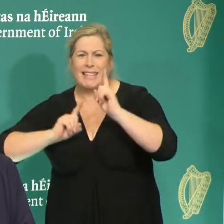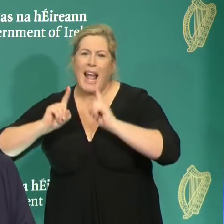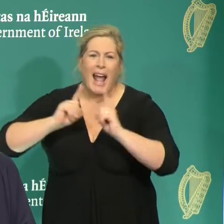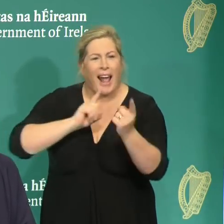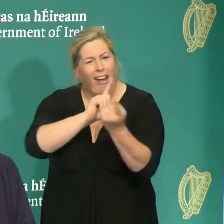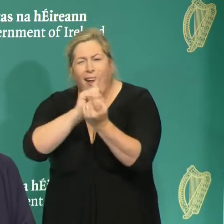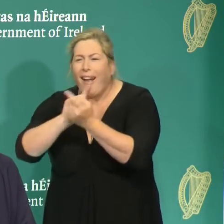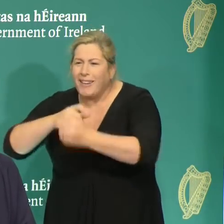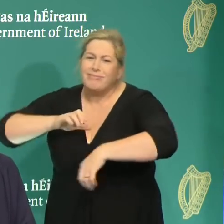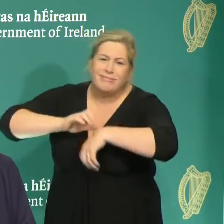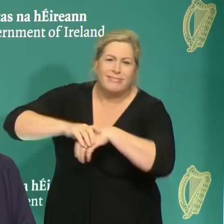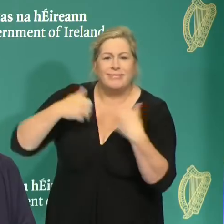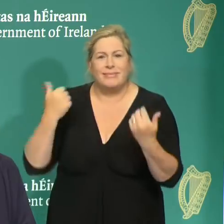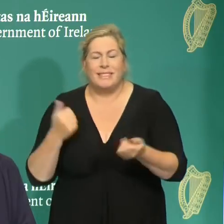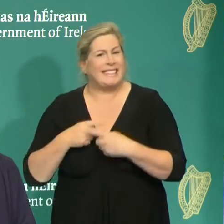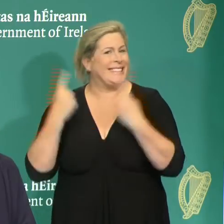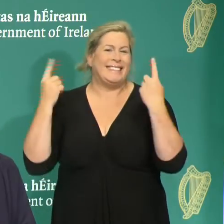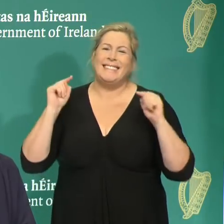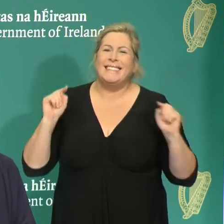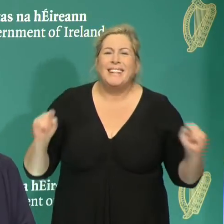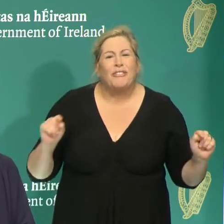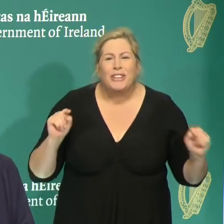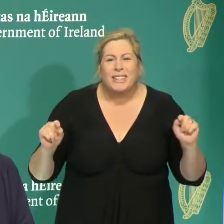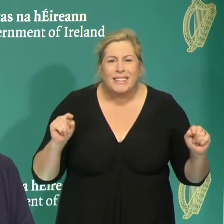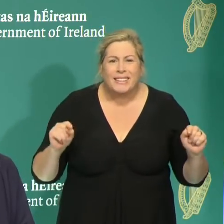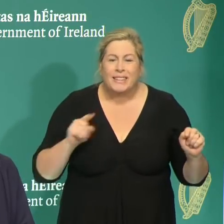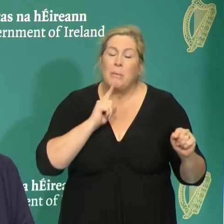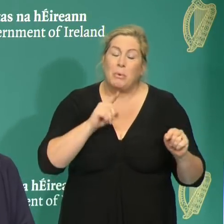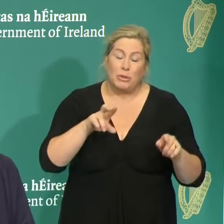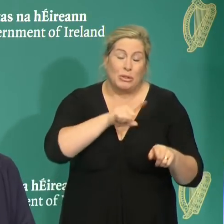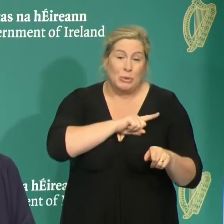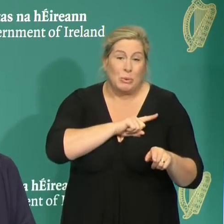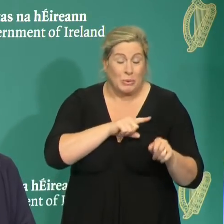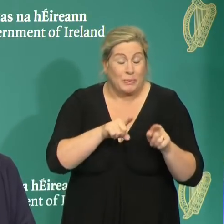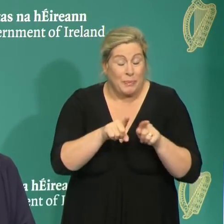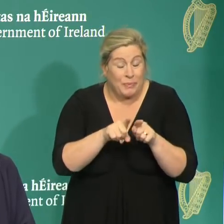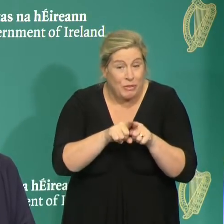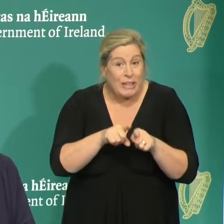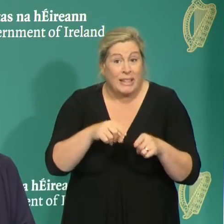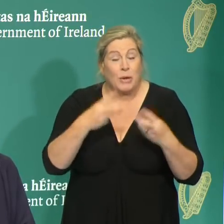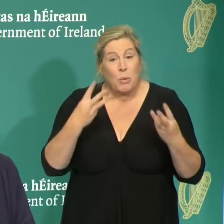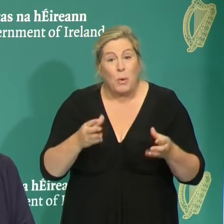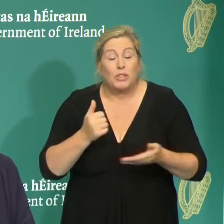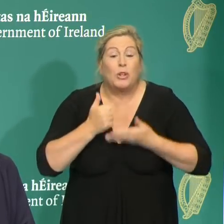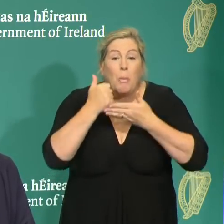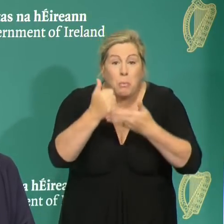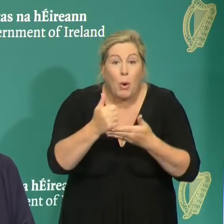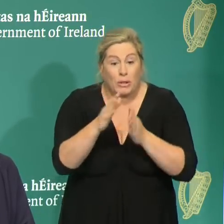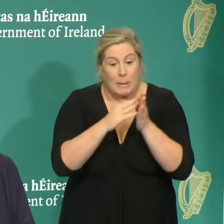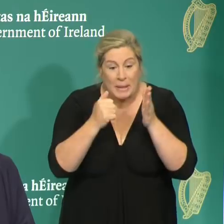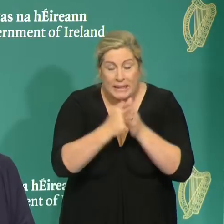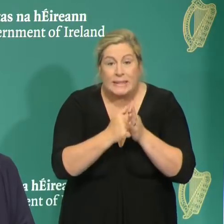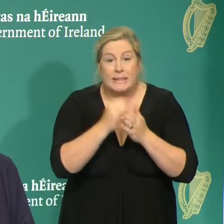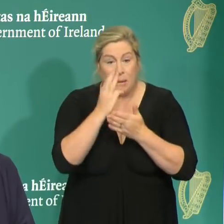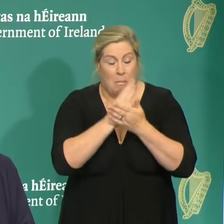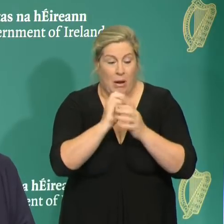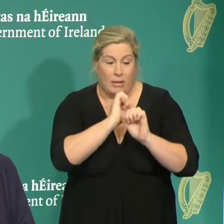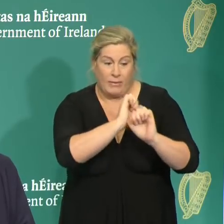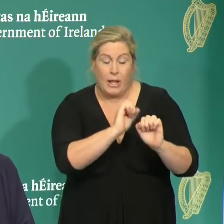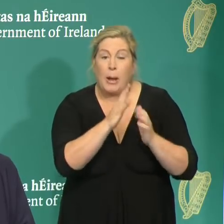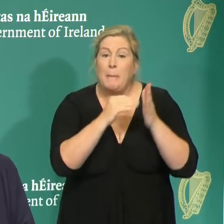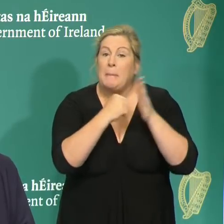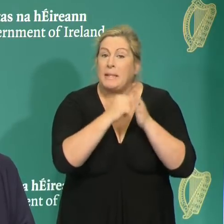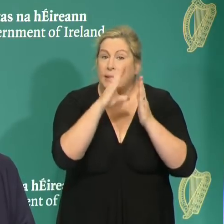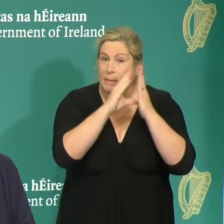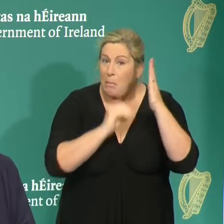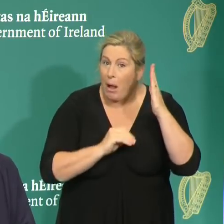to support the sector and acknowledging the very strong food business for many publicans as part of their business model, Government